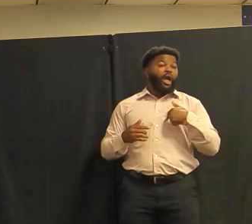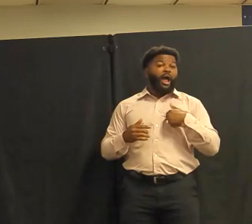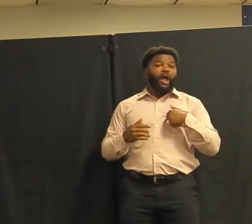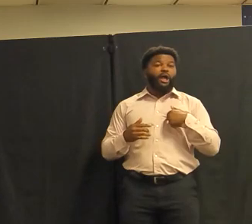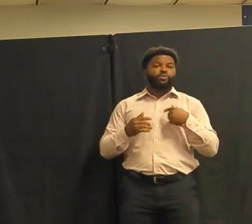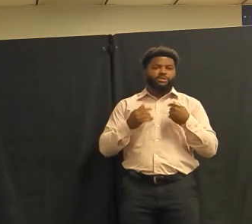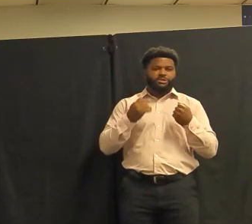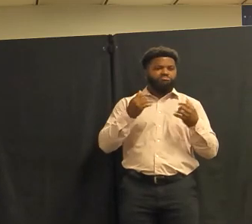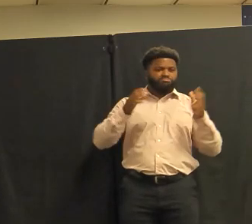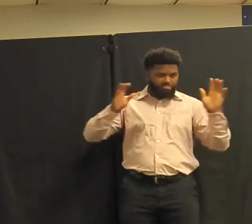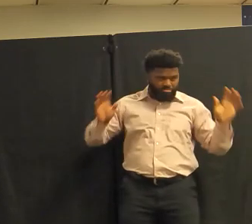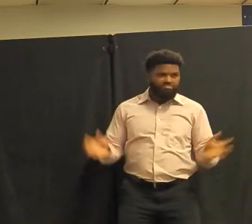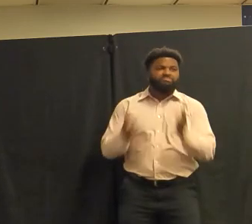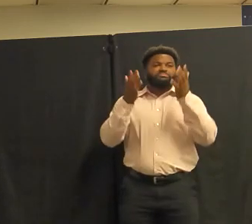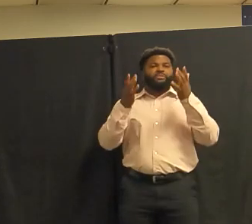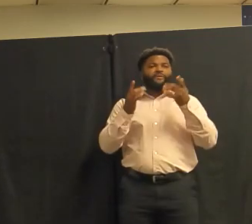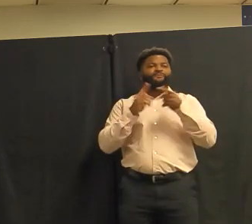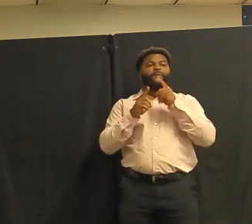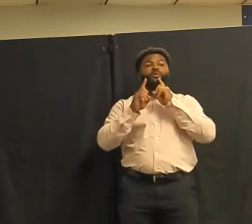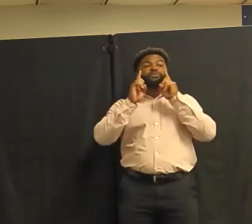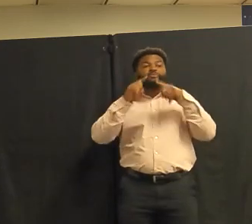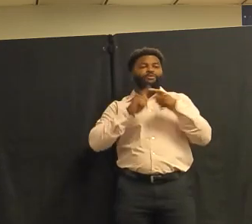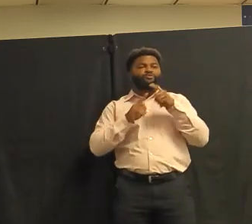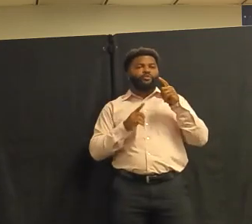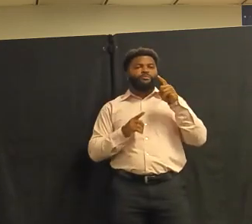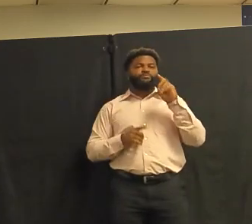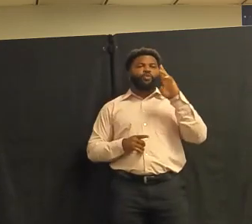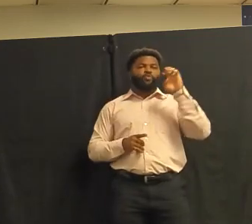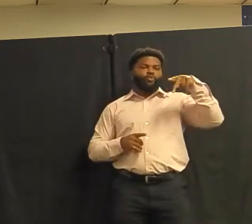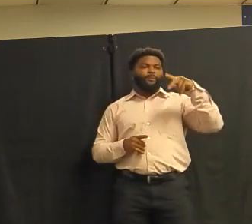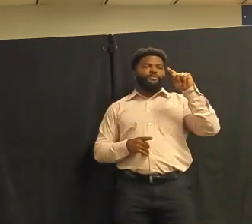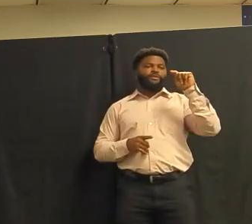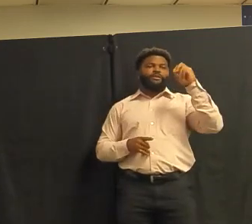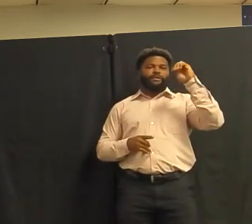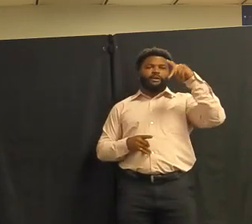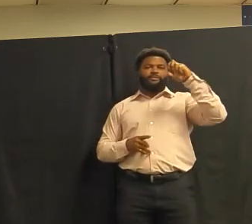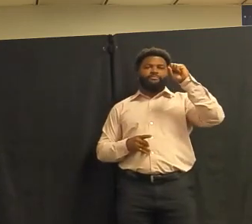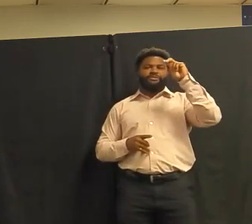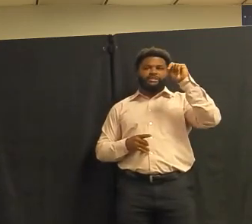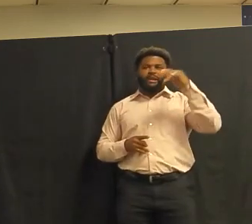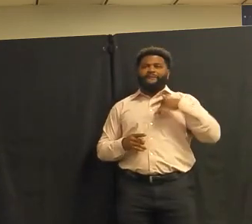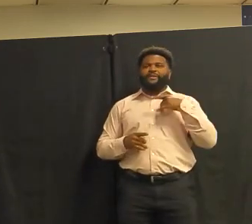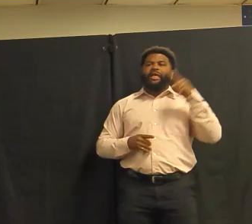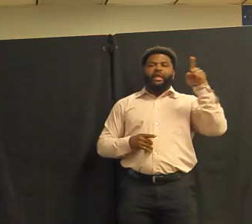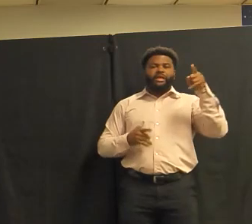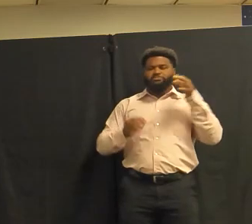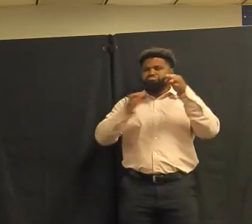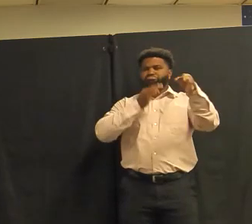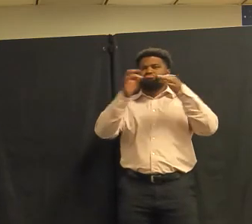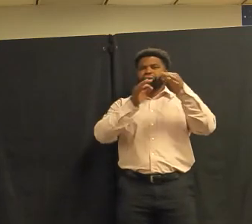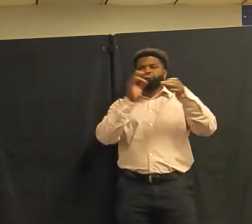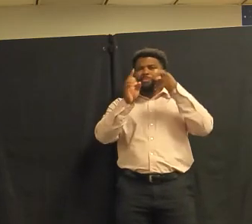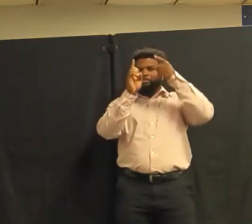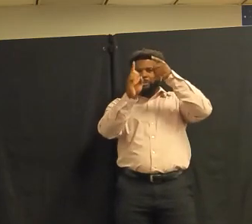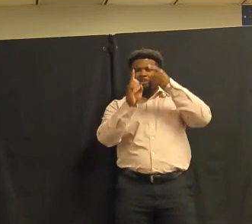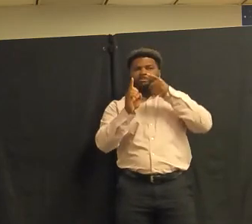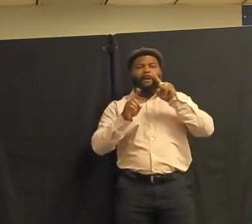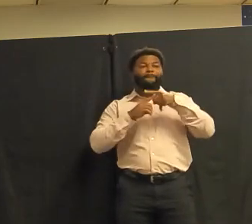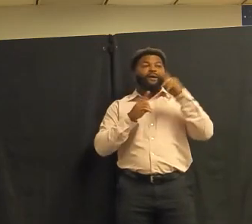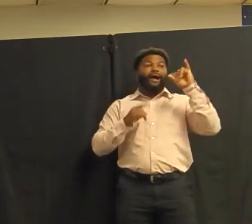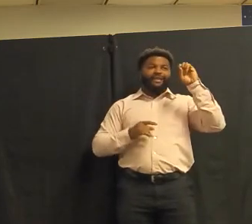encouraged by the response from Representative Thompson. I feel like he got a very good education on